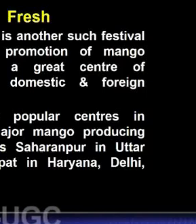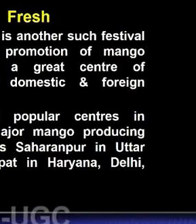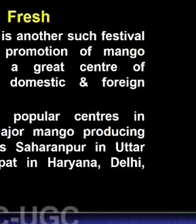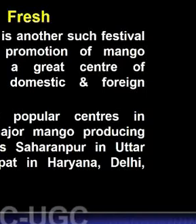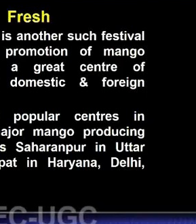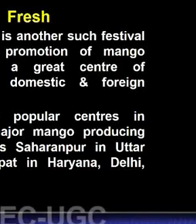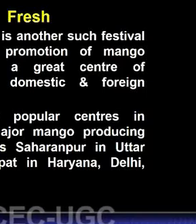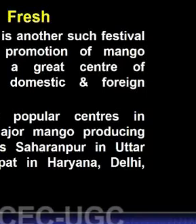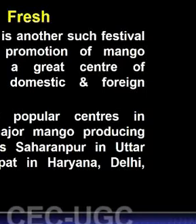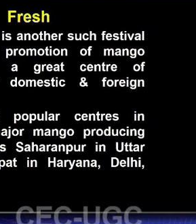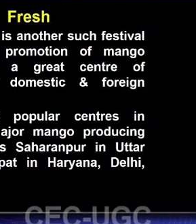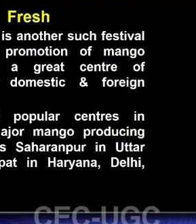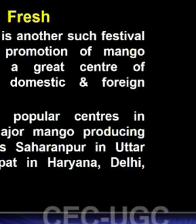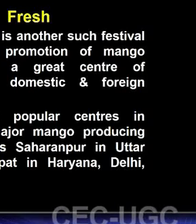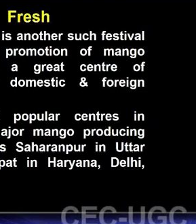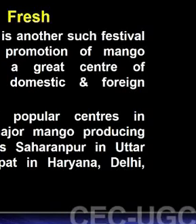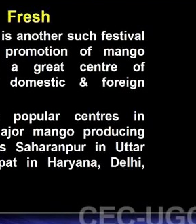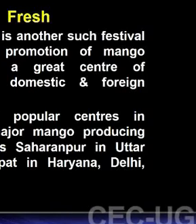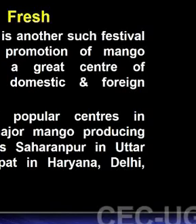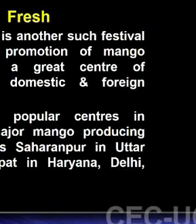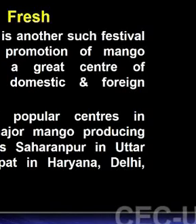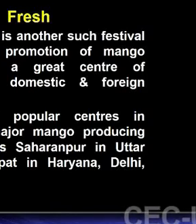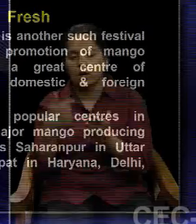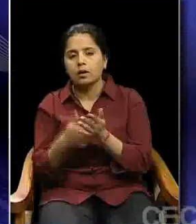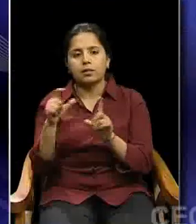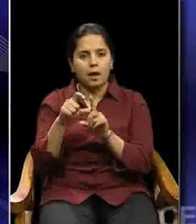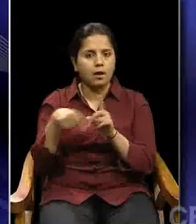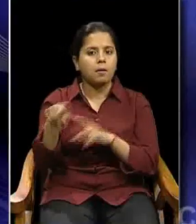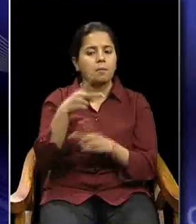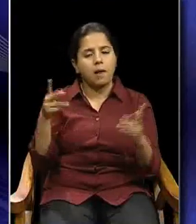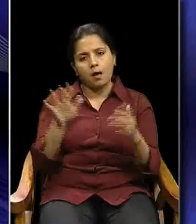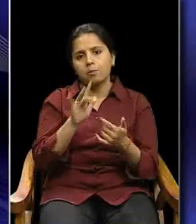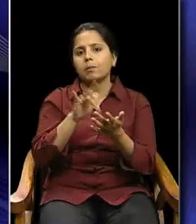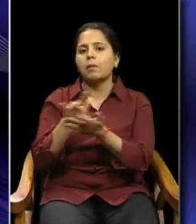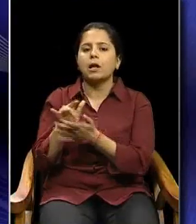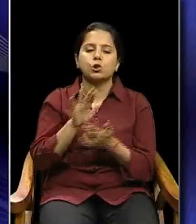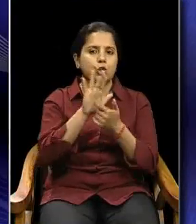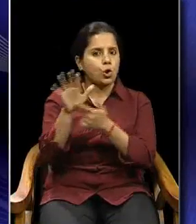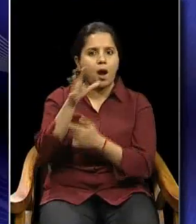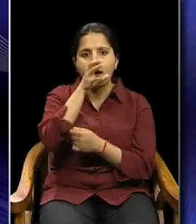as Saharanpur in UP, Panipat in Haryana, Delhi, etc. So we find that